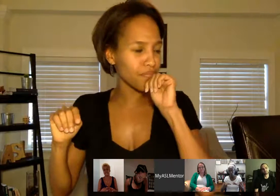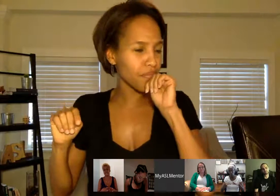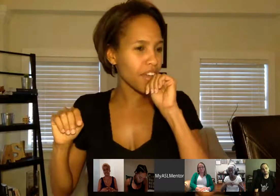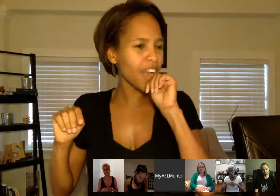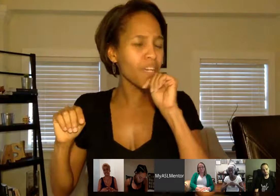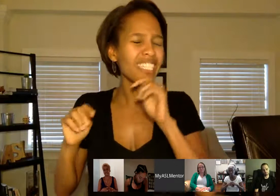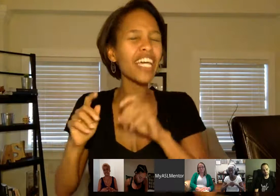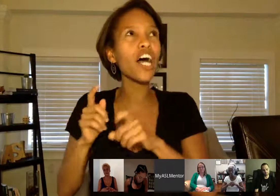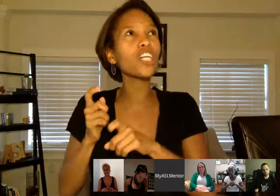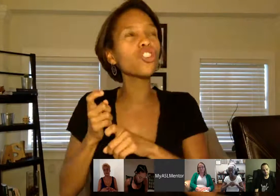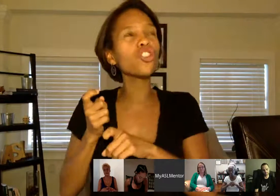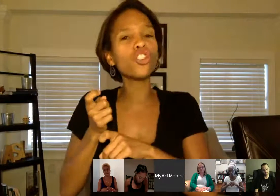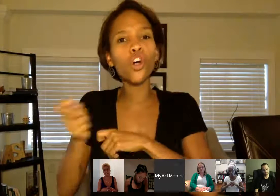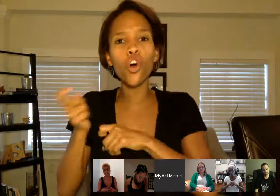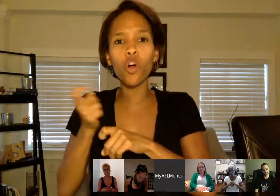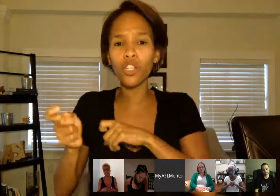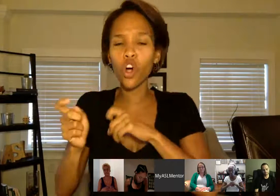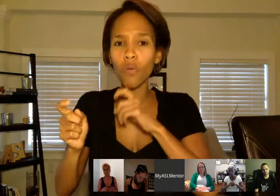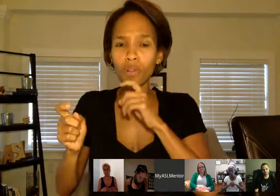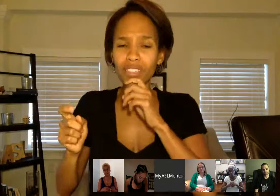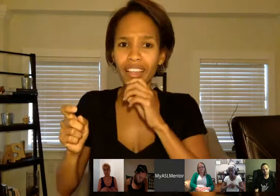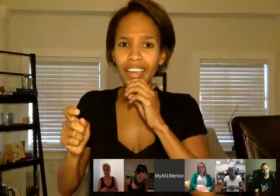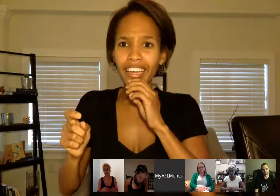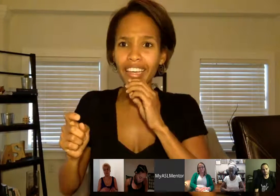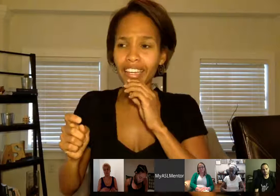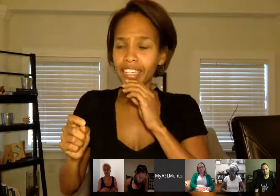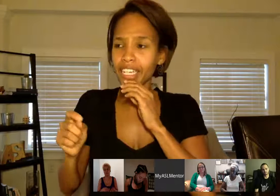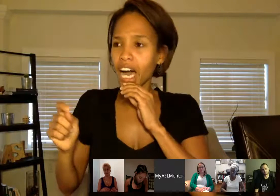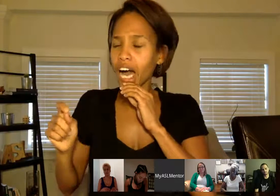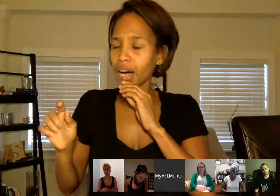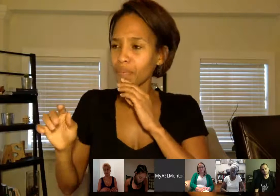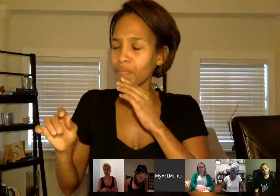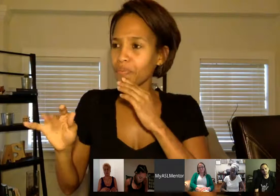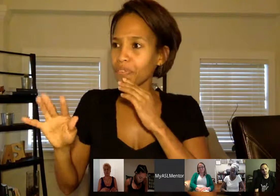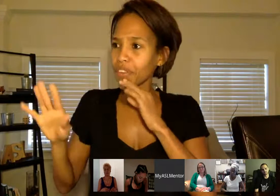I don't want to say a joke, but it's almost like